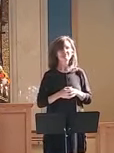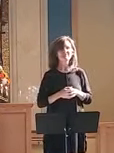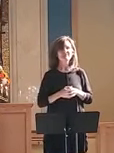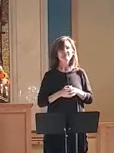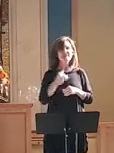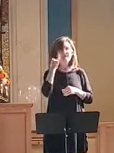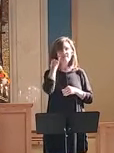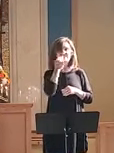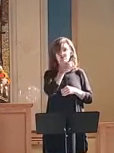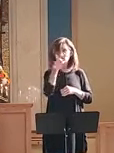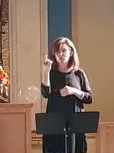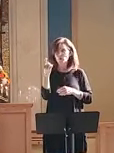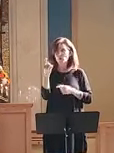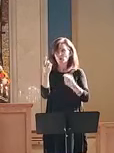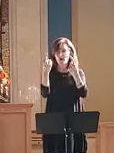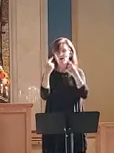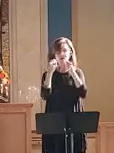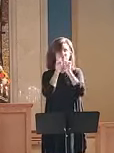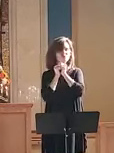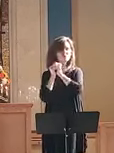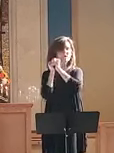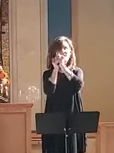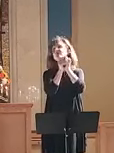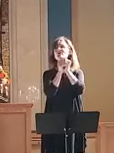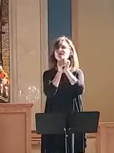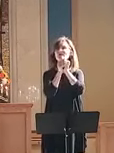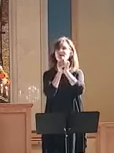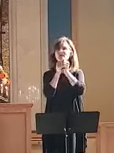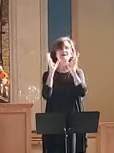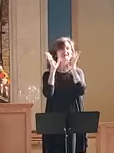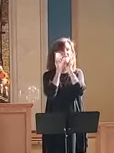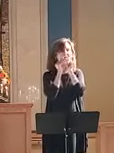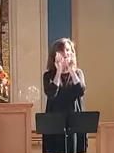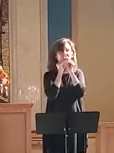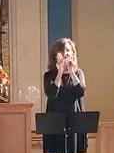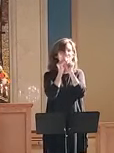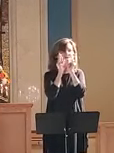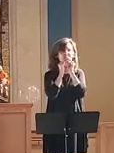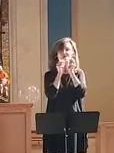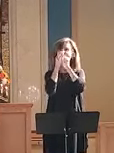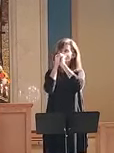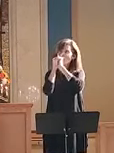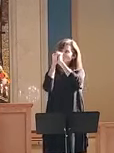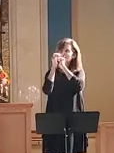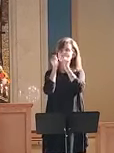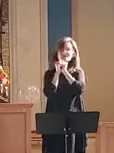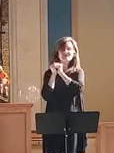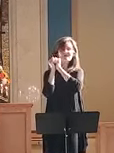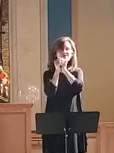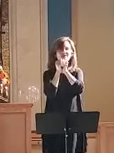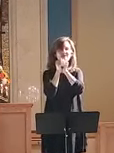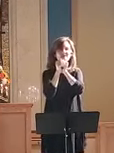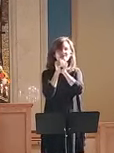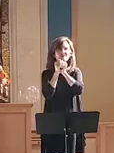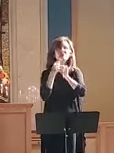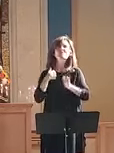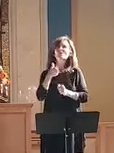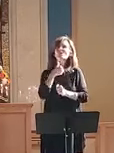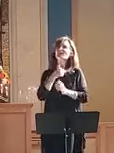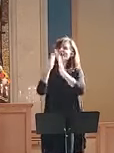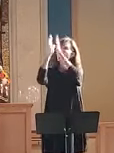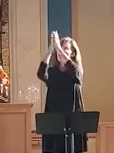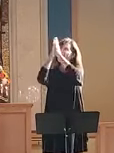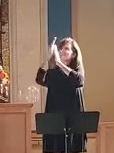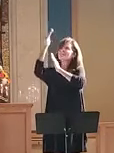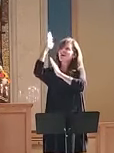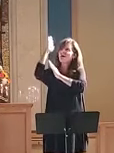When you come here together, when we come to worship God together, we ask God, and he